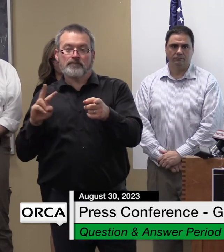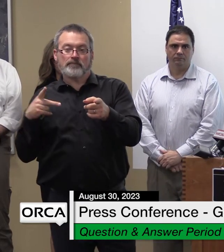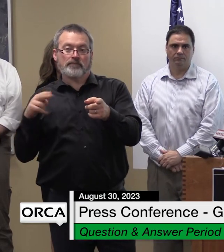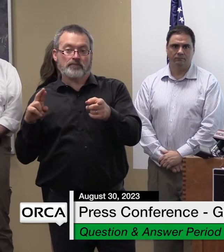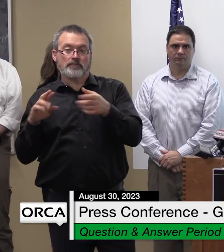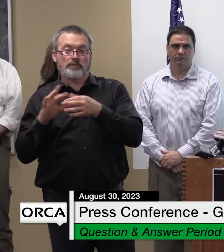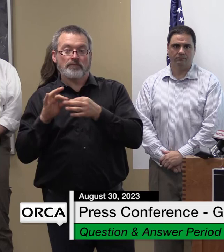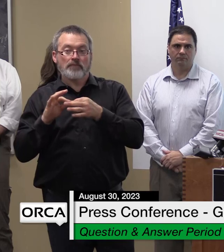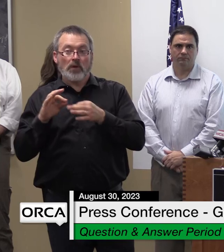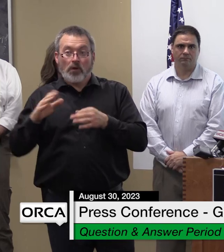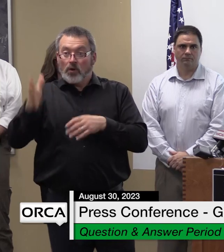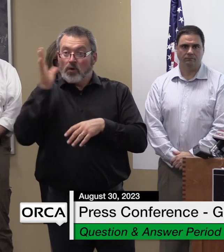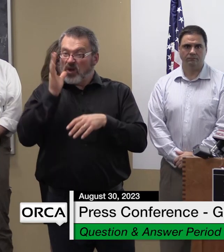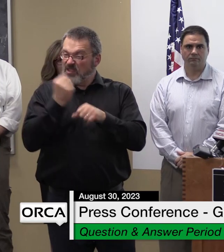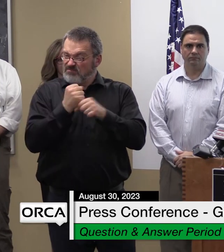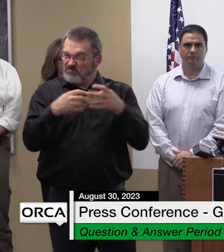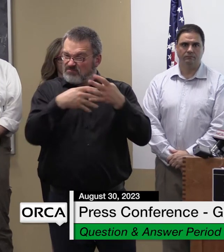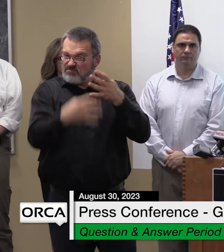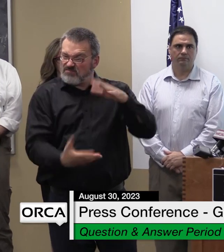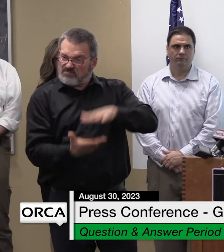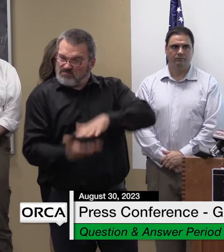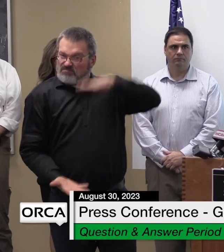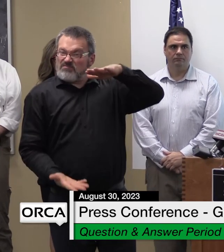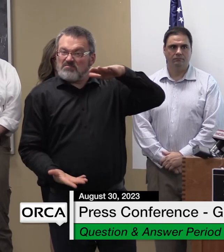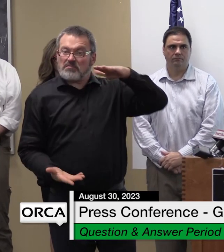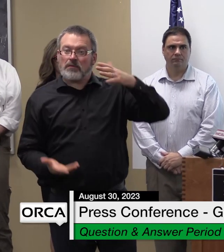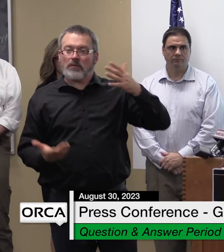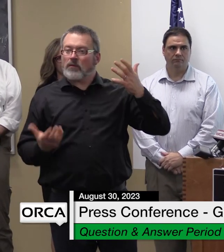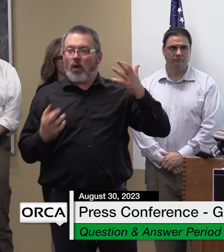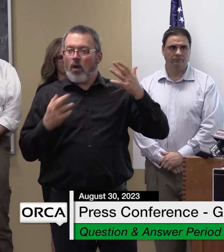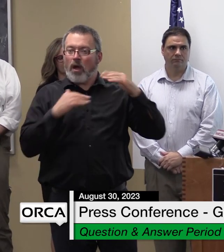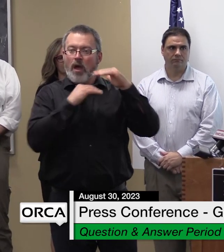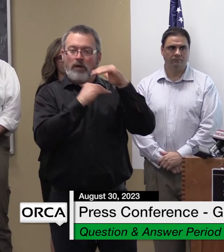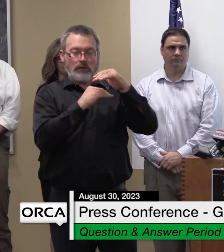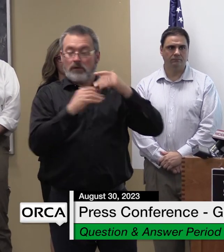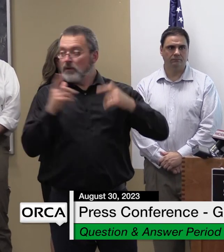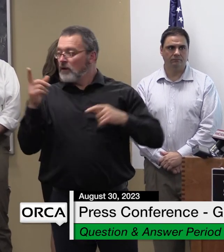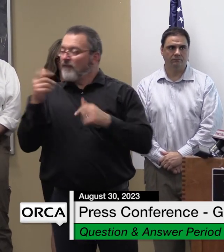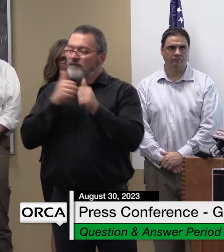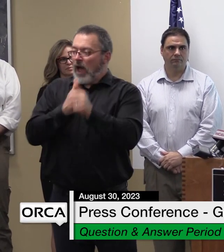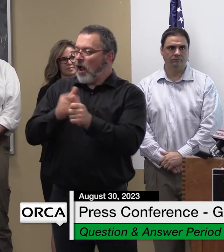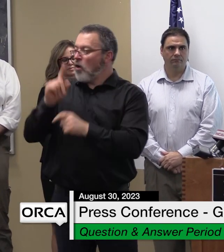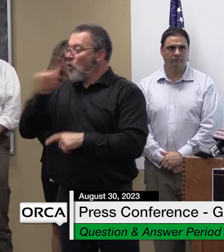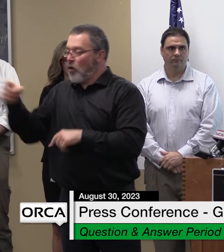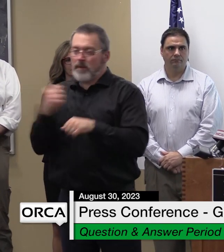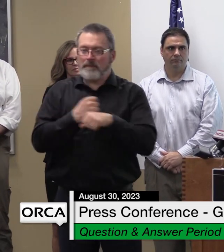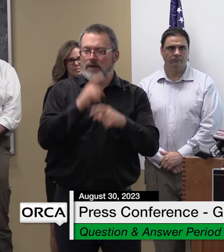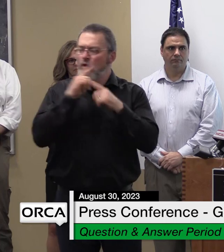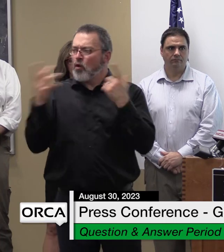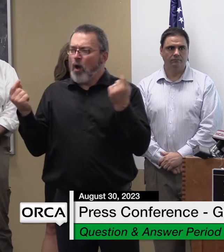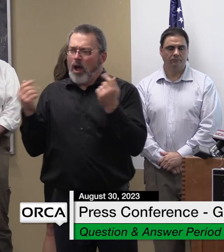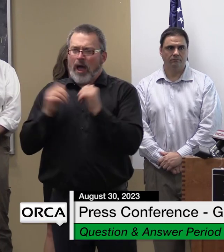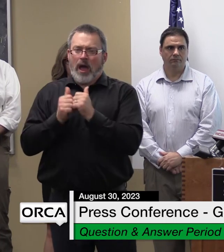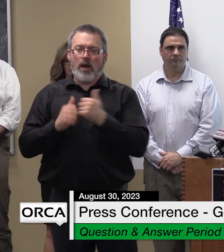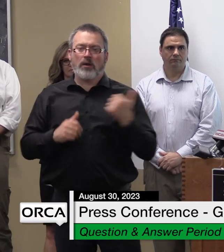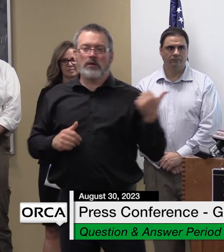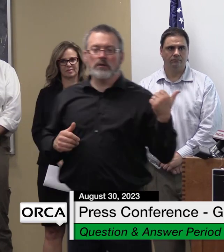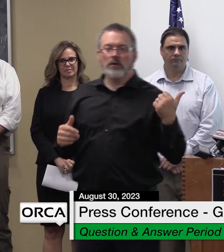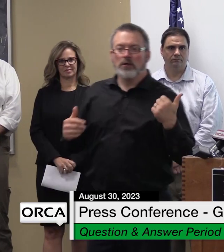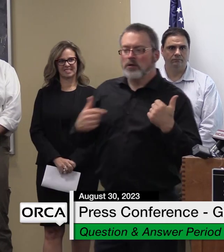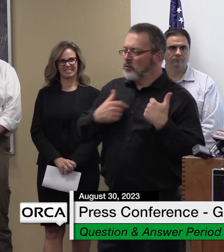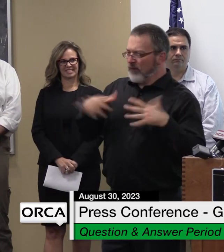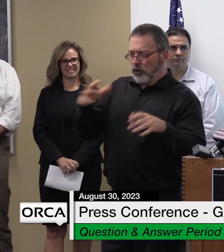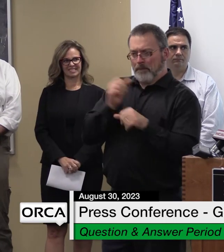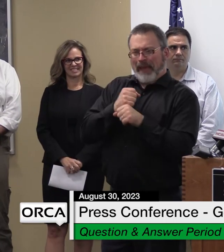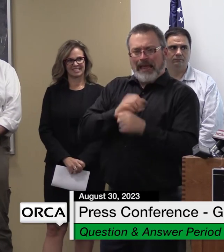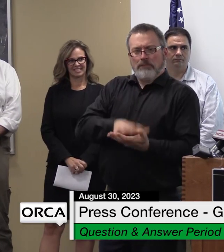production run, or producing as the order? We're trying. I mean, we've done a run, and I don't know how many